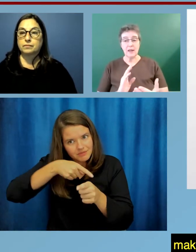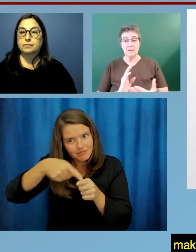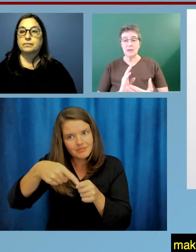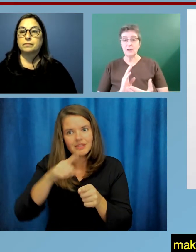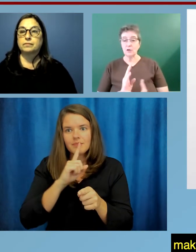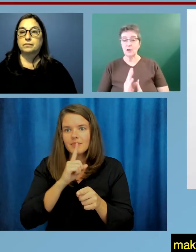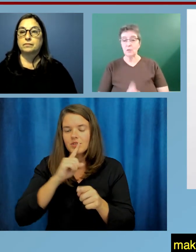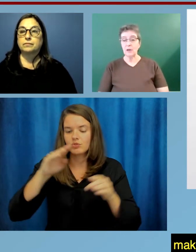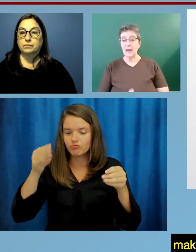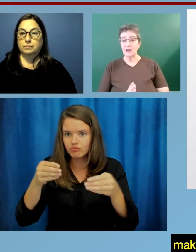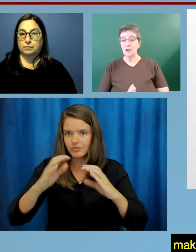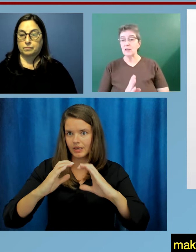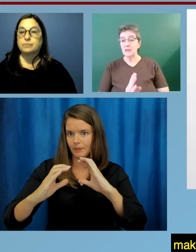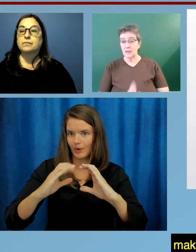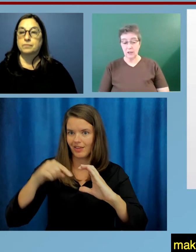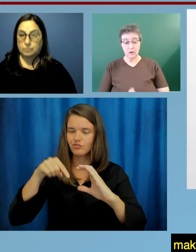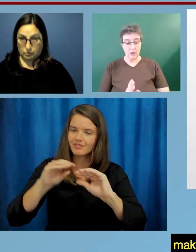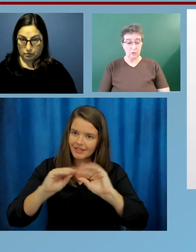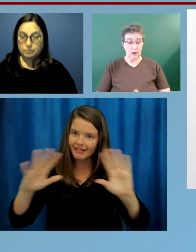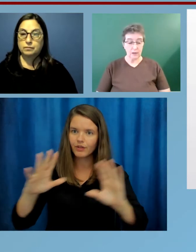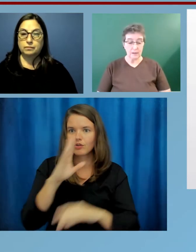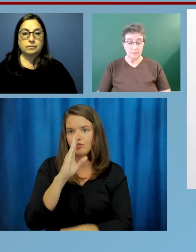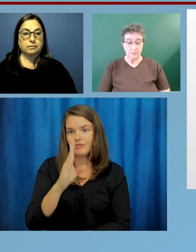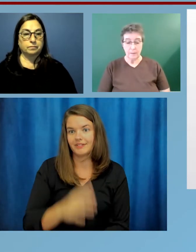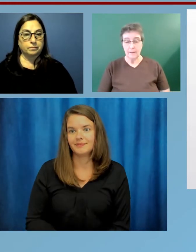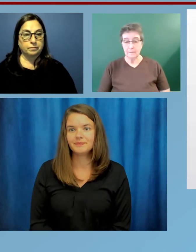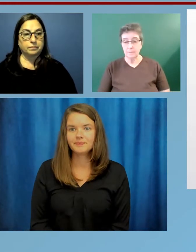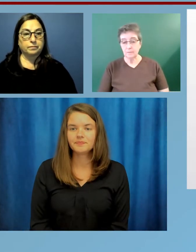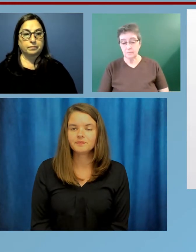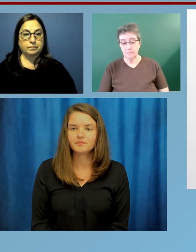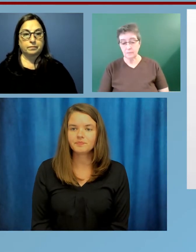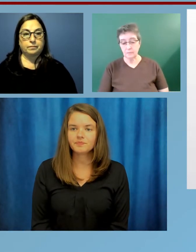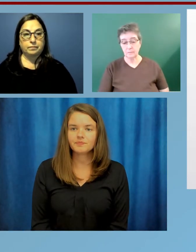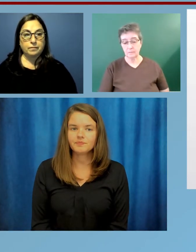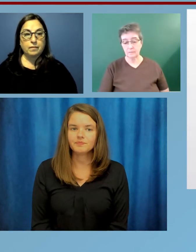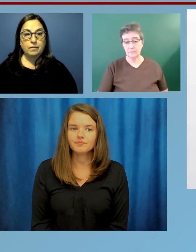specifically in that, making sure the communication is clear and direct.